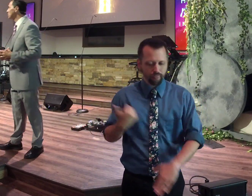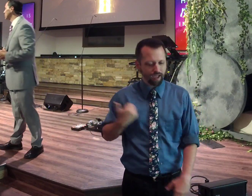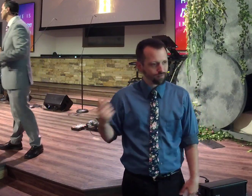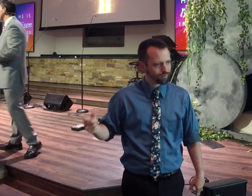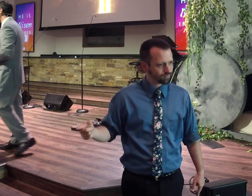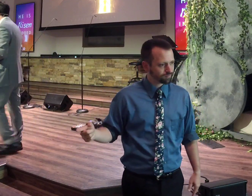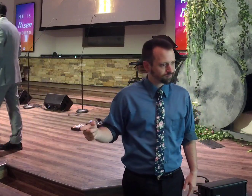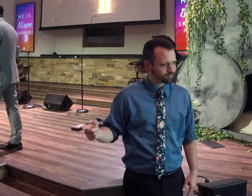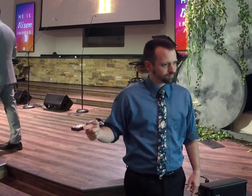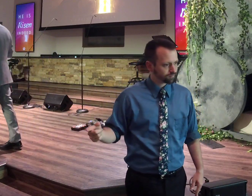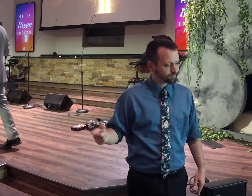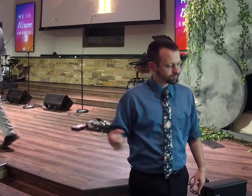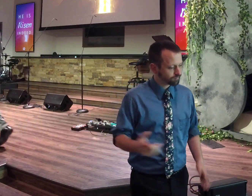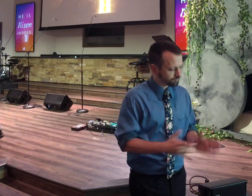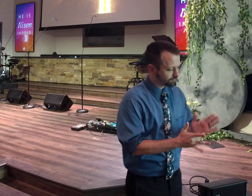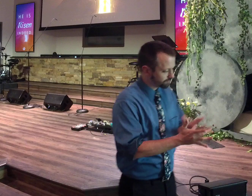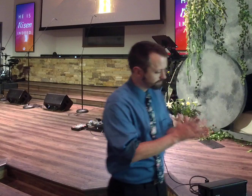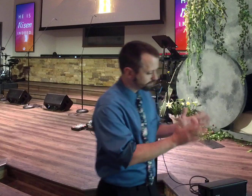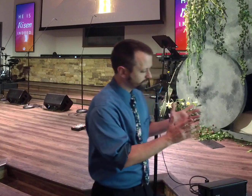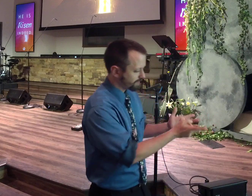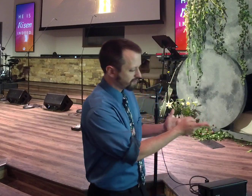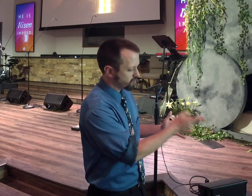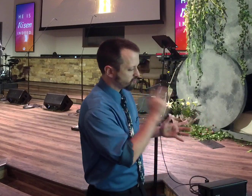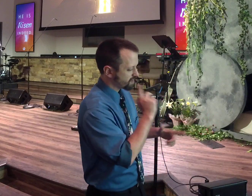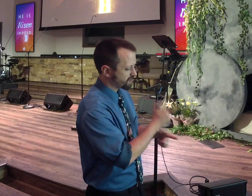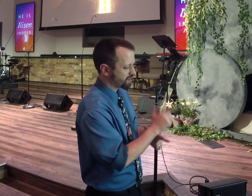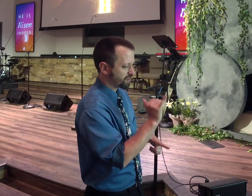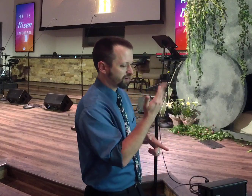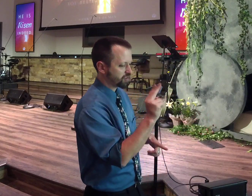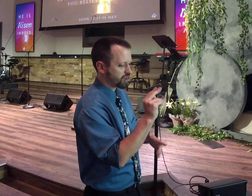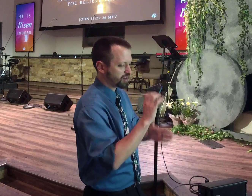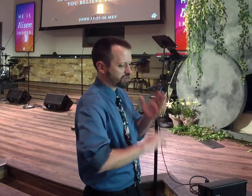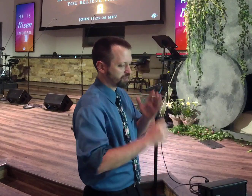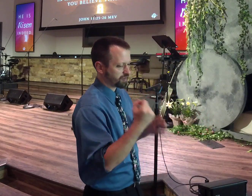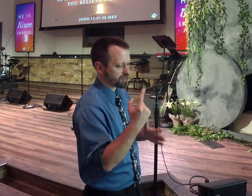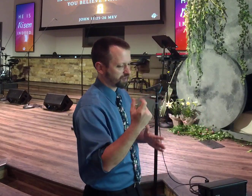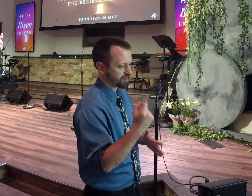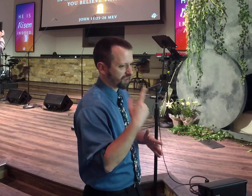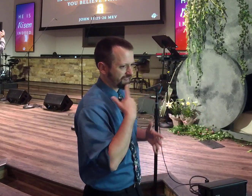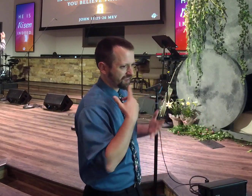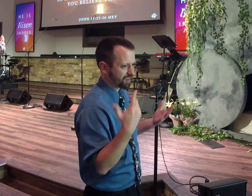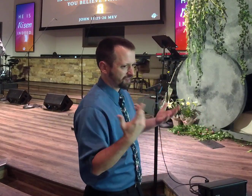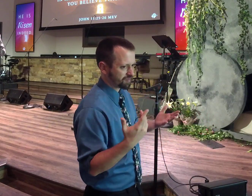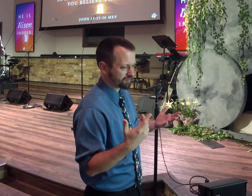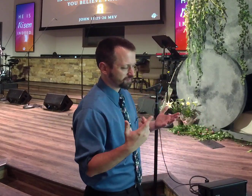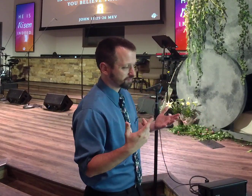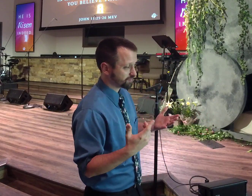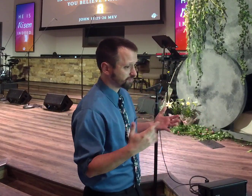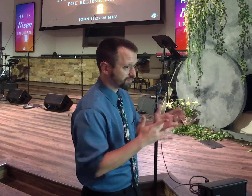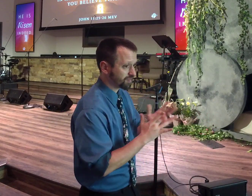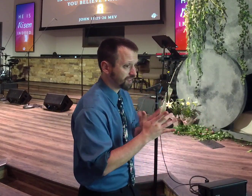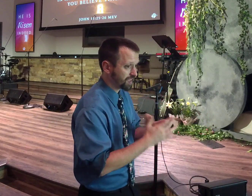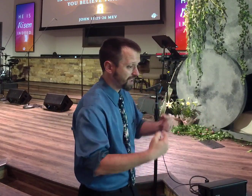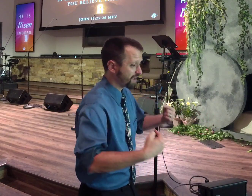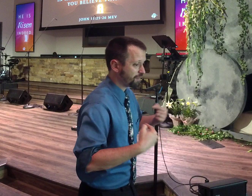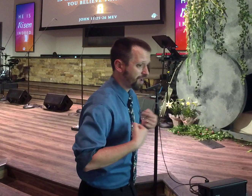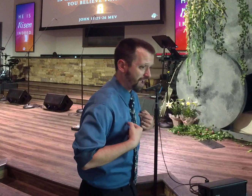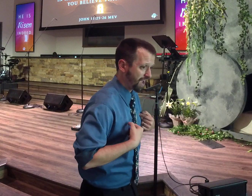those two sisters that day that are recorded for us in John chapter 11. He said, I am the